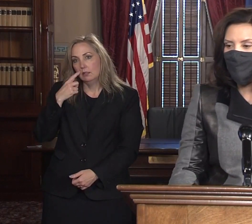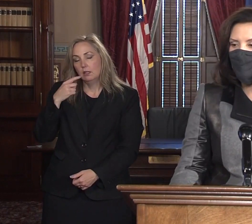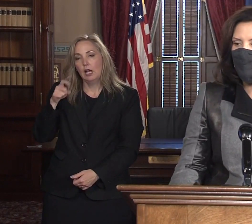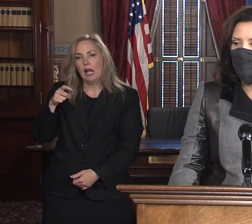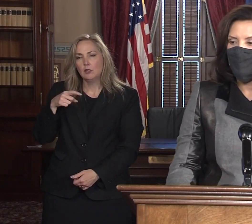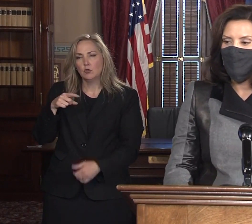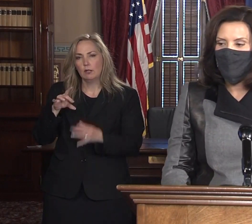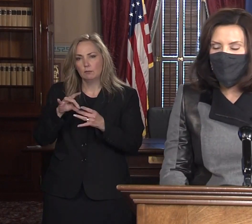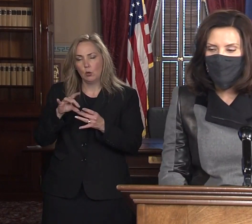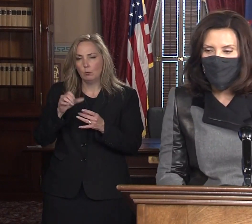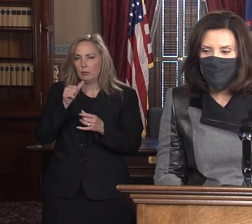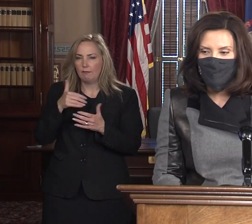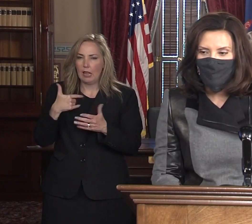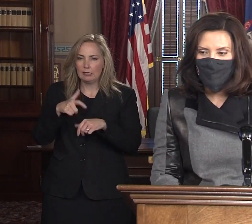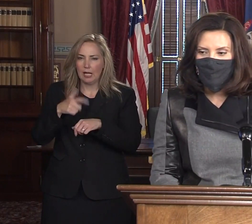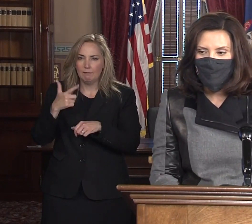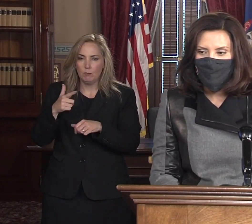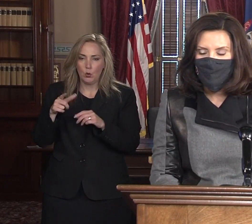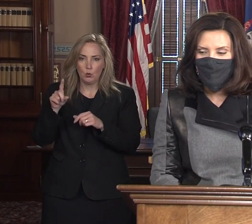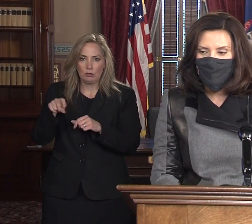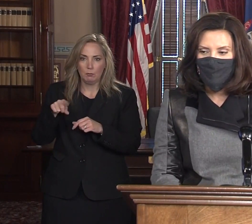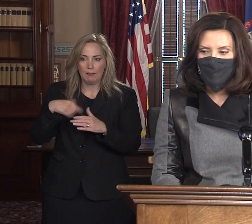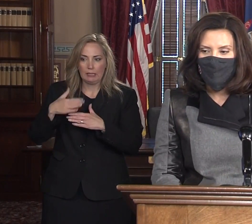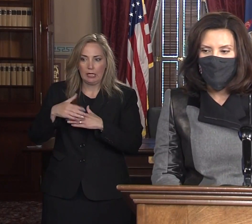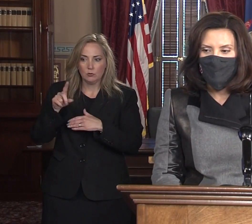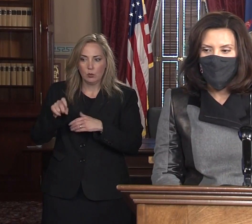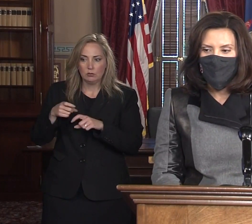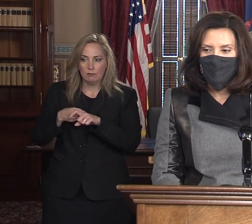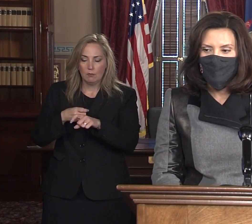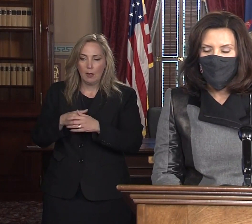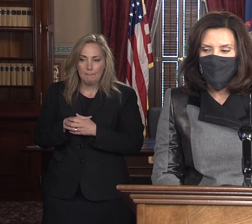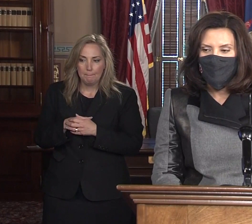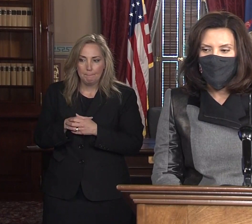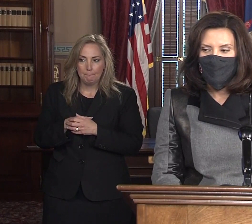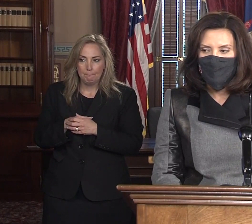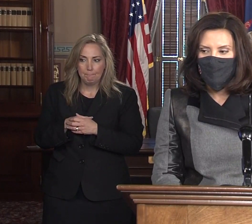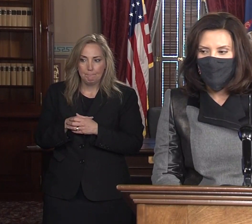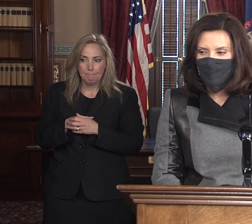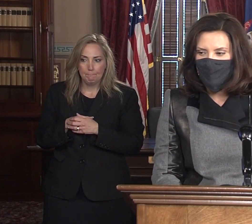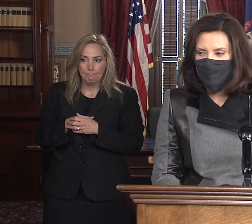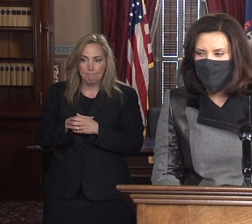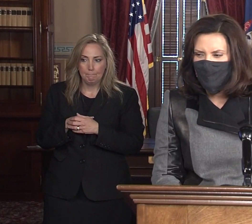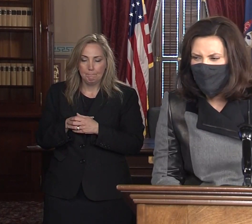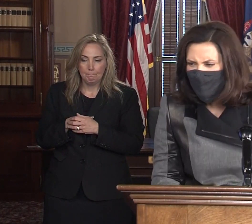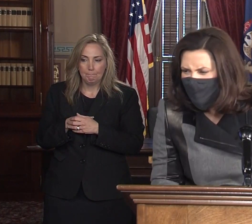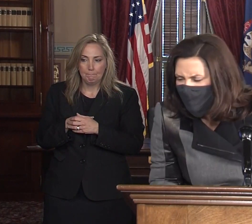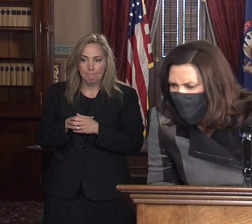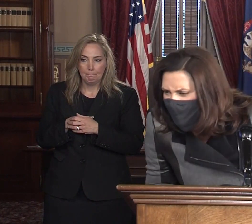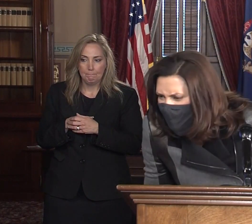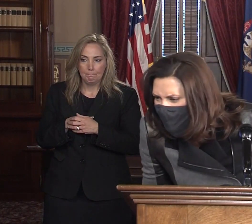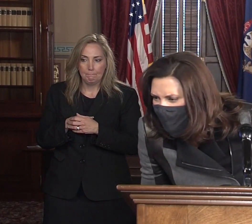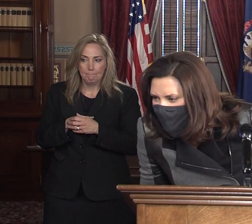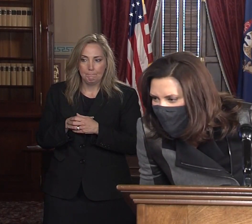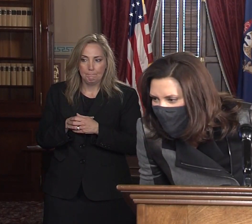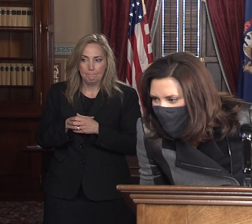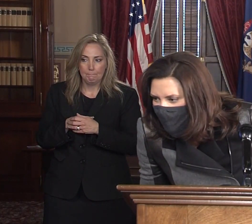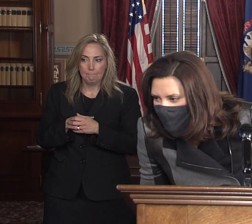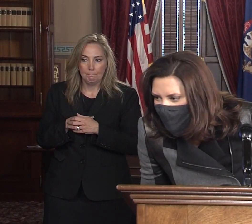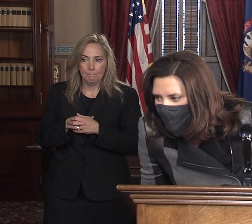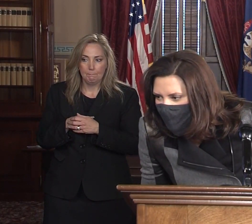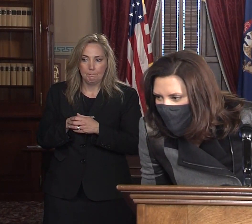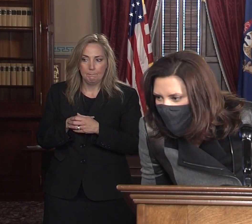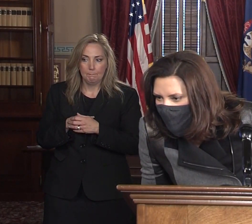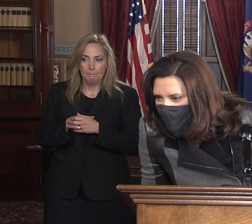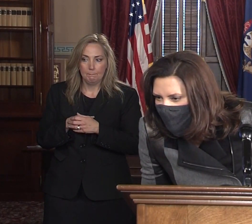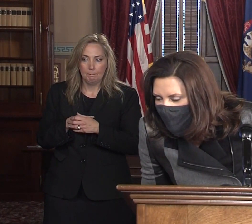just take a couple more. So the next question will come from Jim with TV7. Good afternoon, Governor.